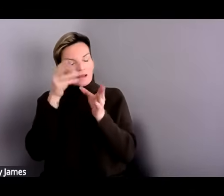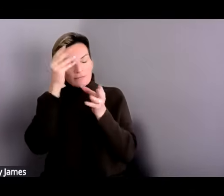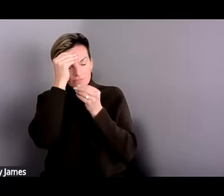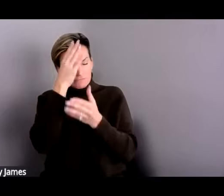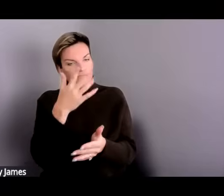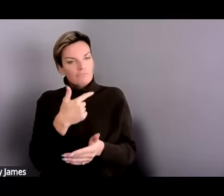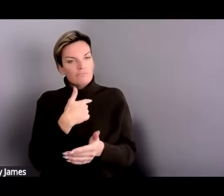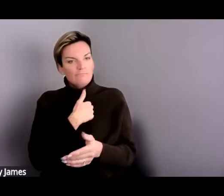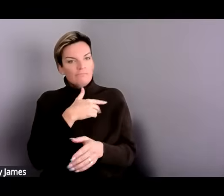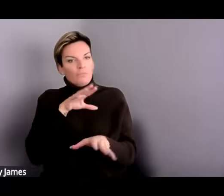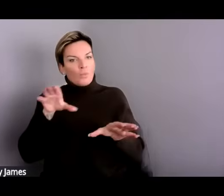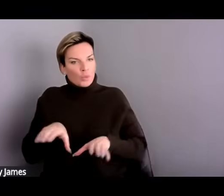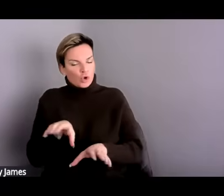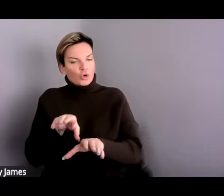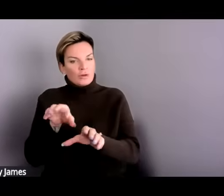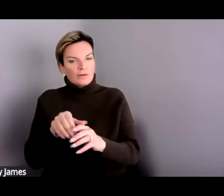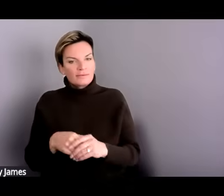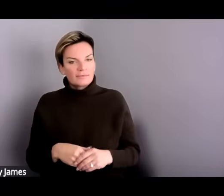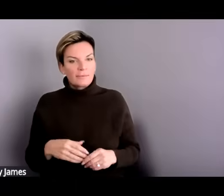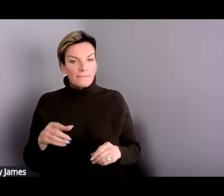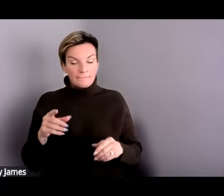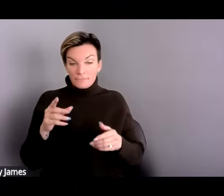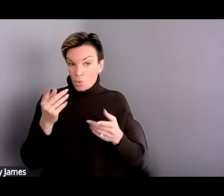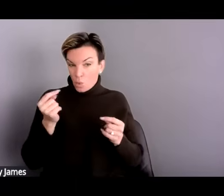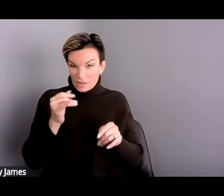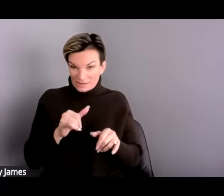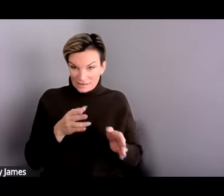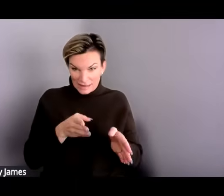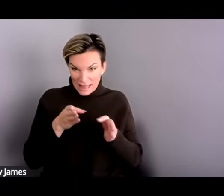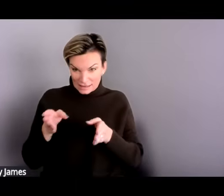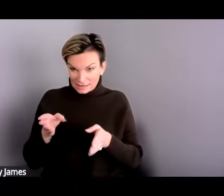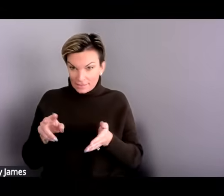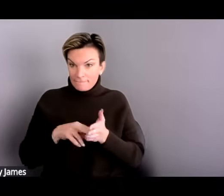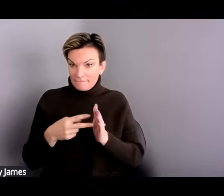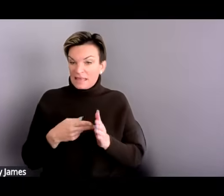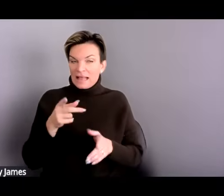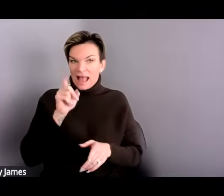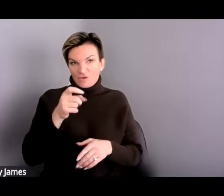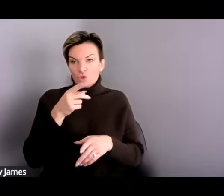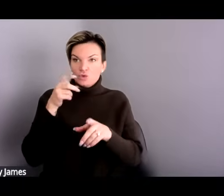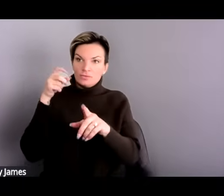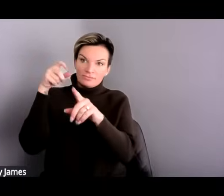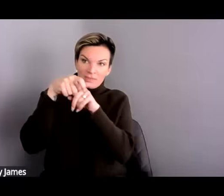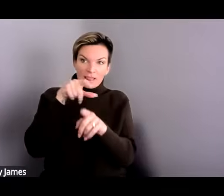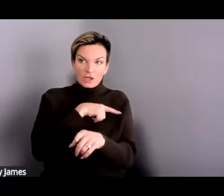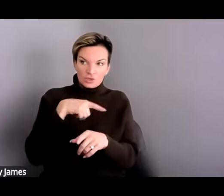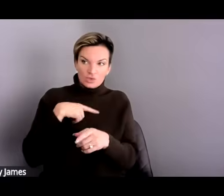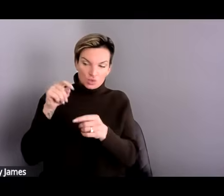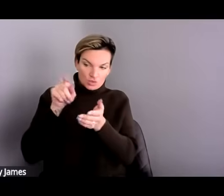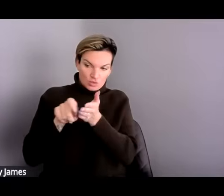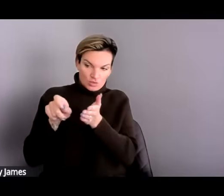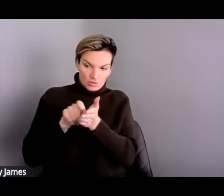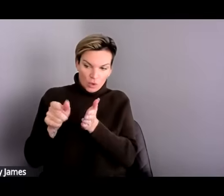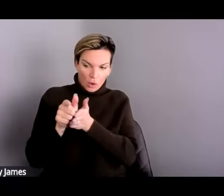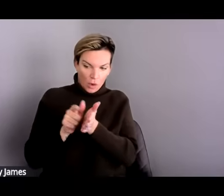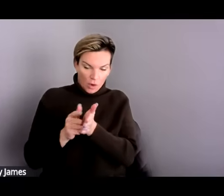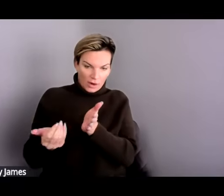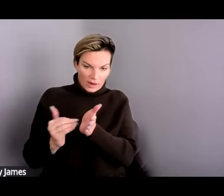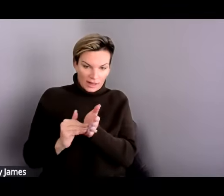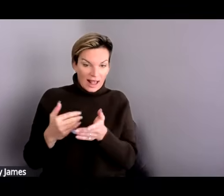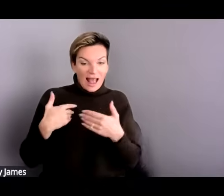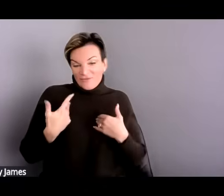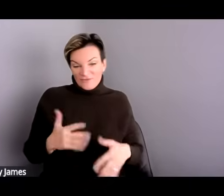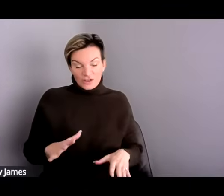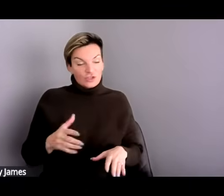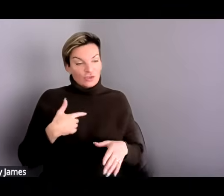so what's the next step with that? That would be getting the legislature on board. The folks I've talked to are in the House. It